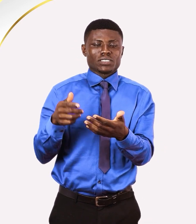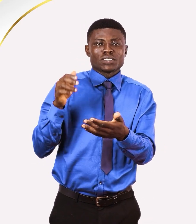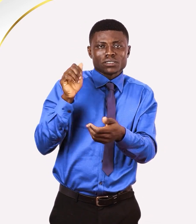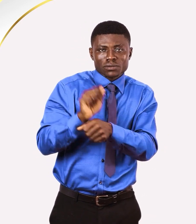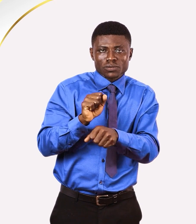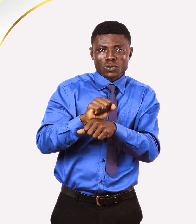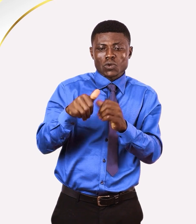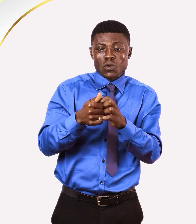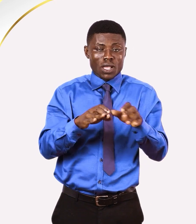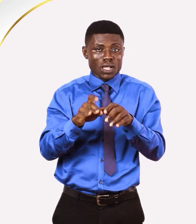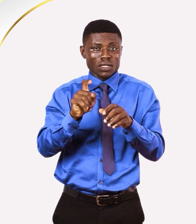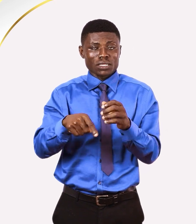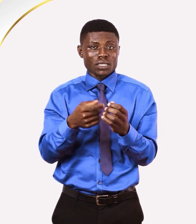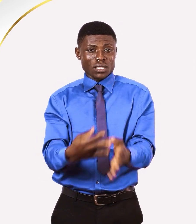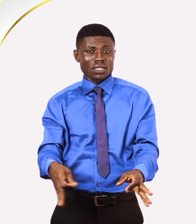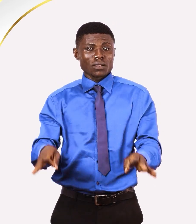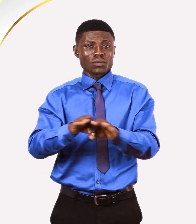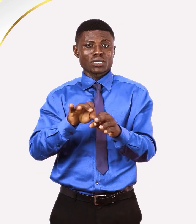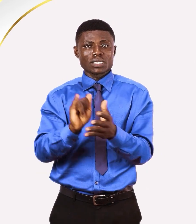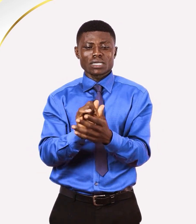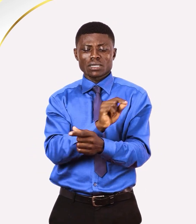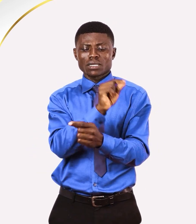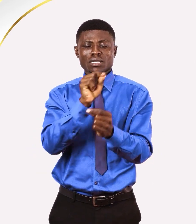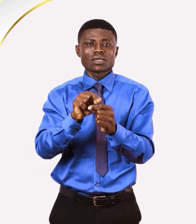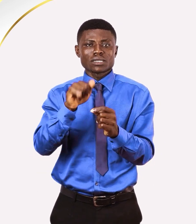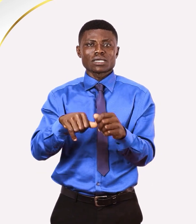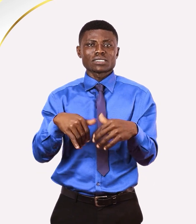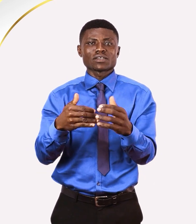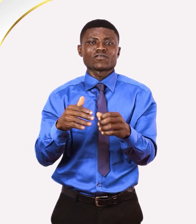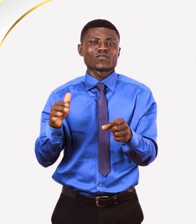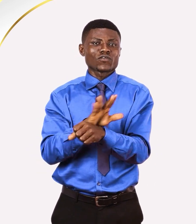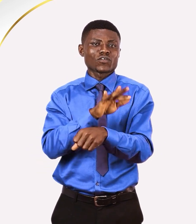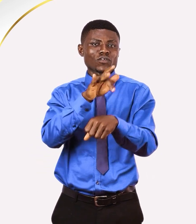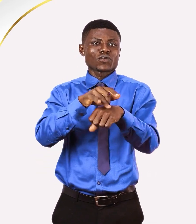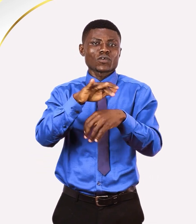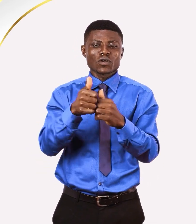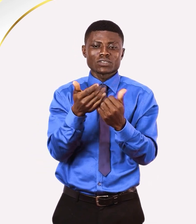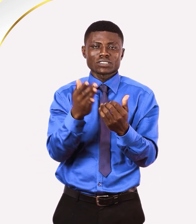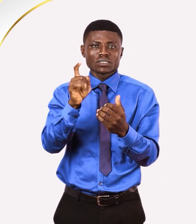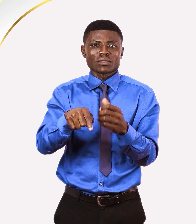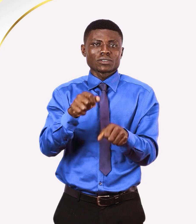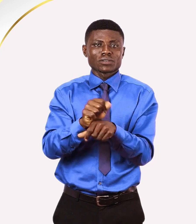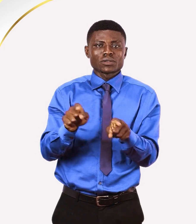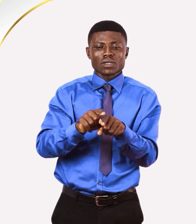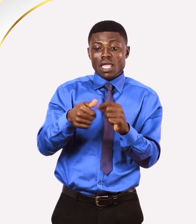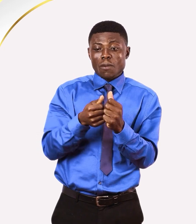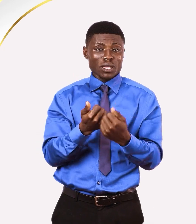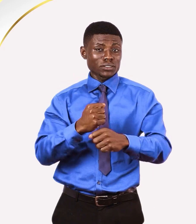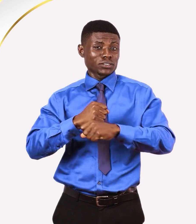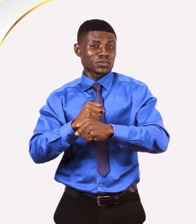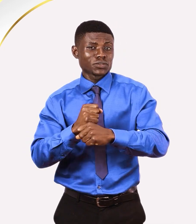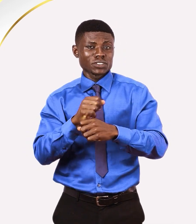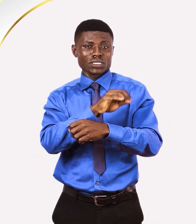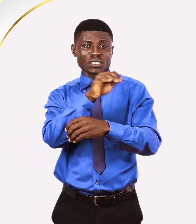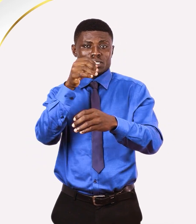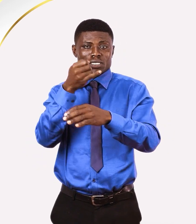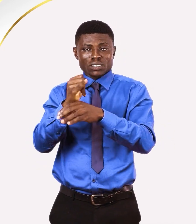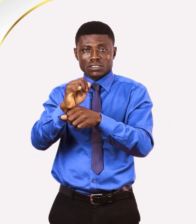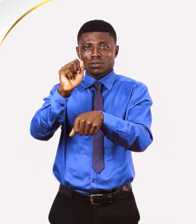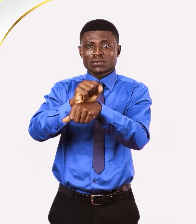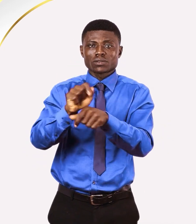activities that are necessary or expedient for giving full effect to the provisions of the Securities Industry